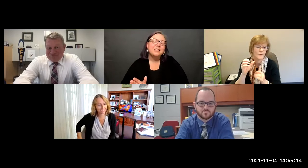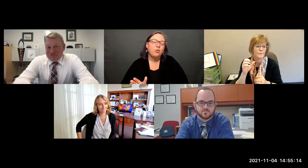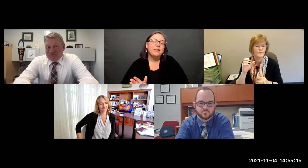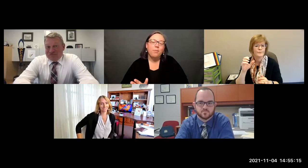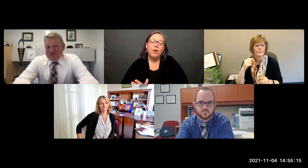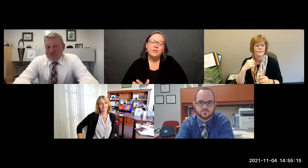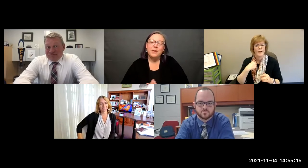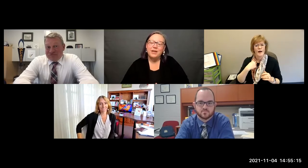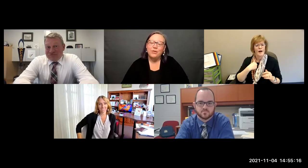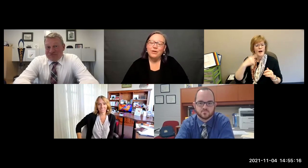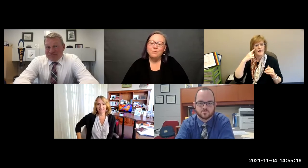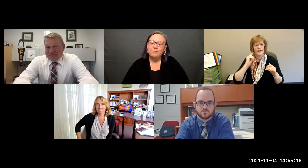point that Mark was making earlier.